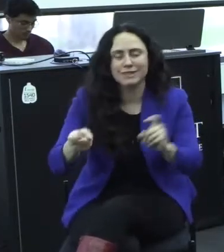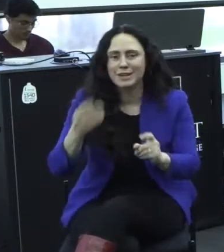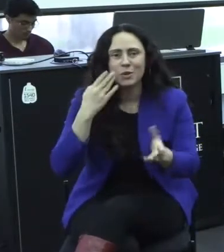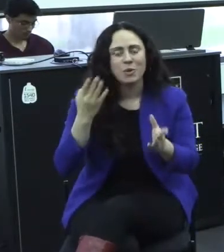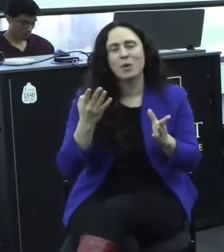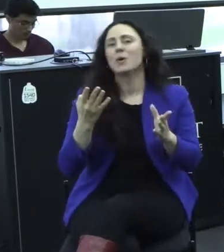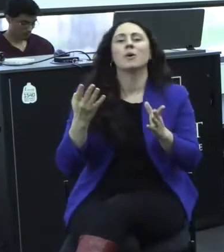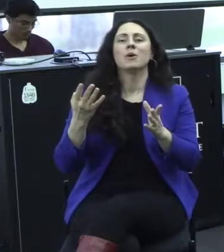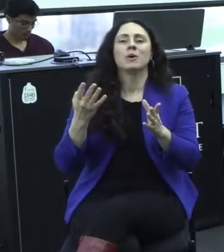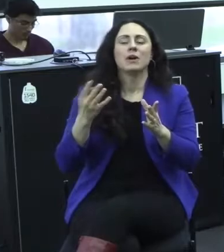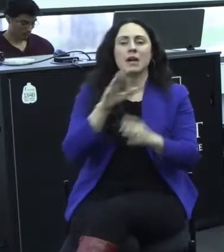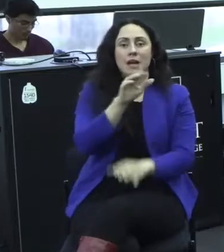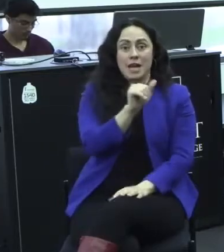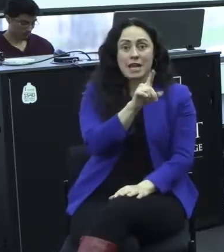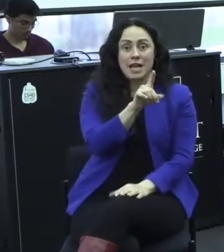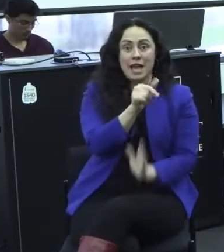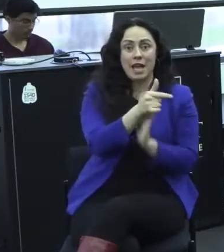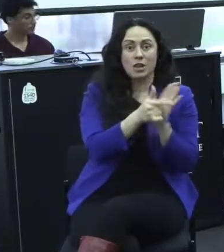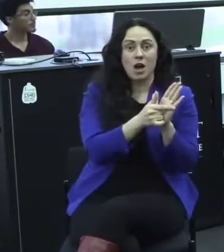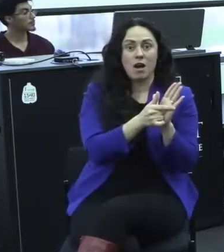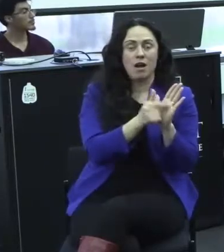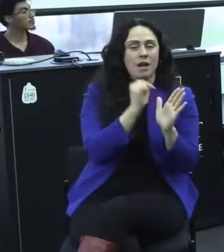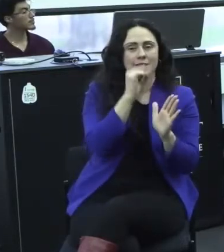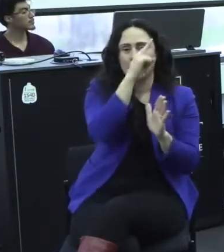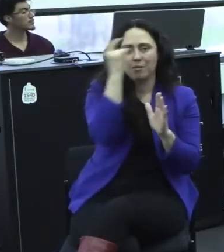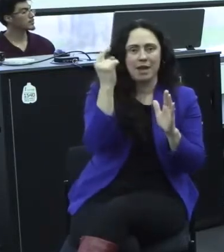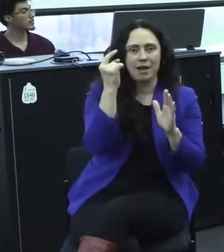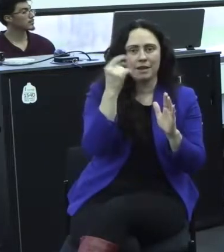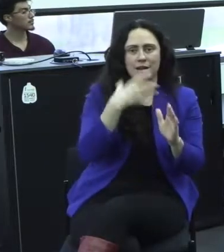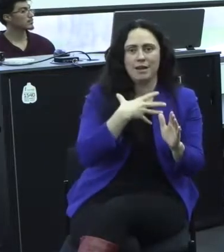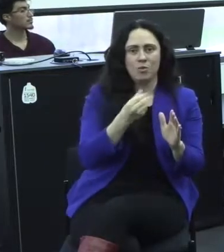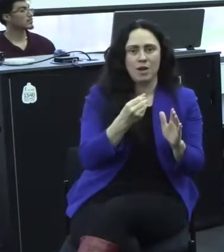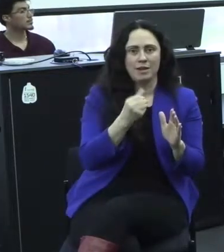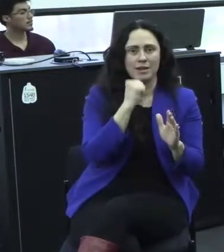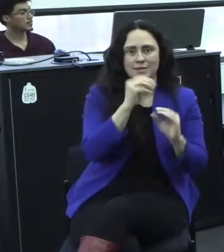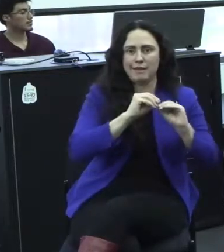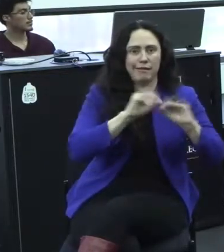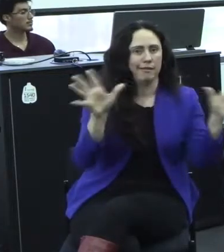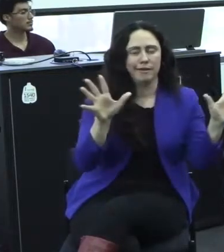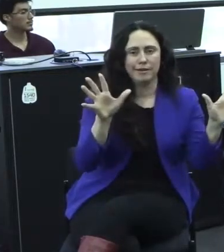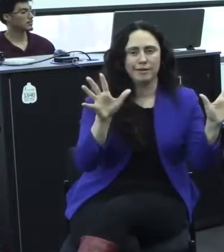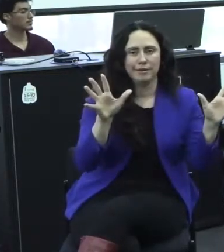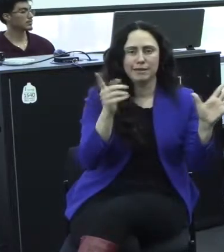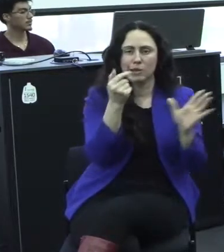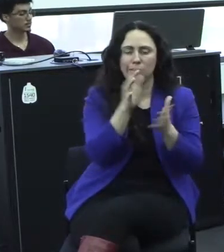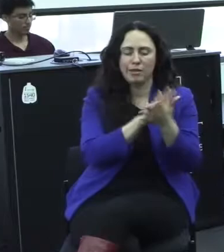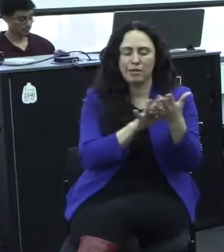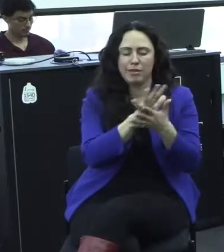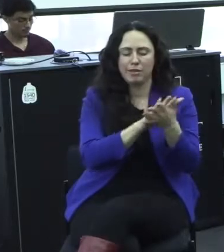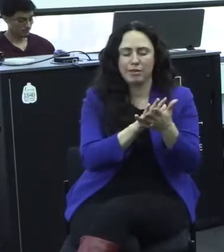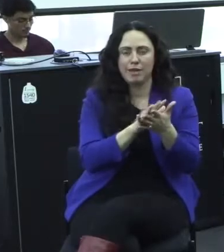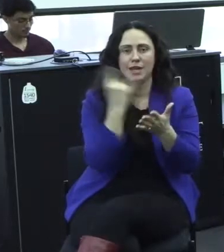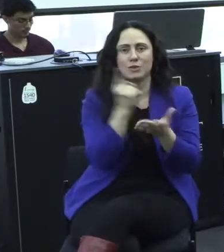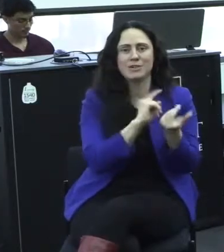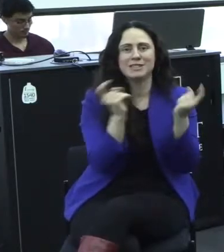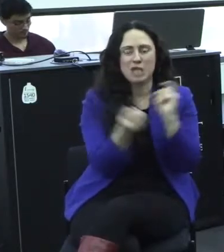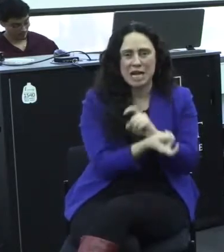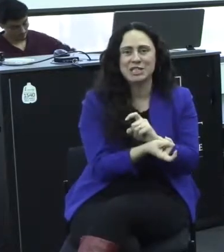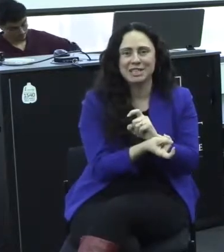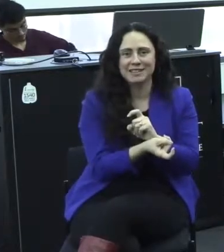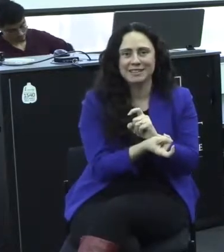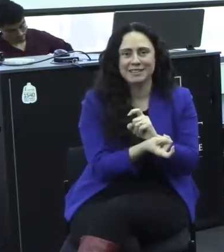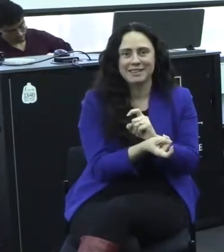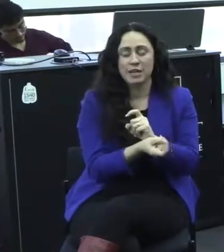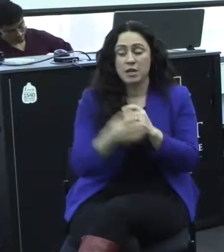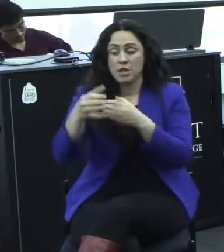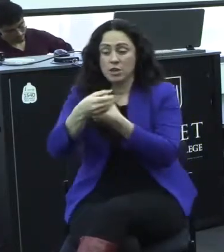that ADA law is not black and white. It is very much not black and white, and it is evolving and it is changing. The Office